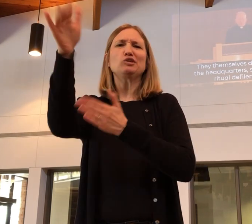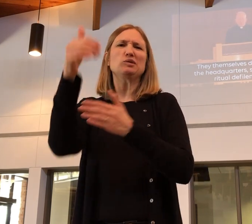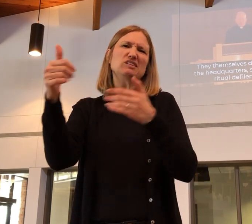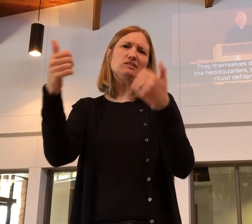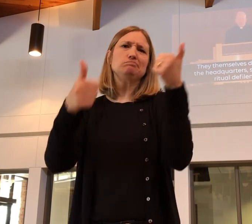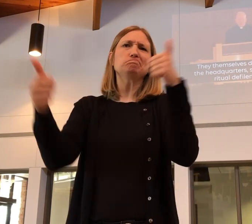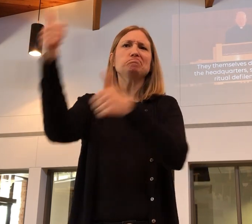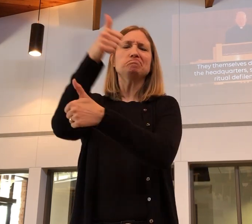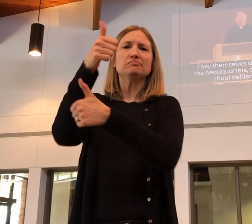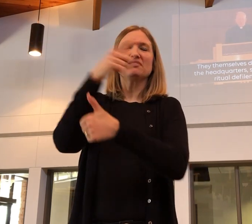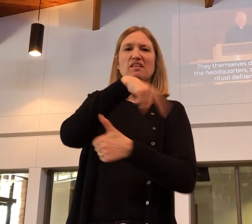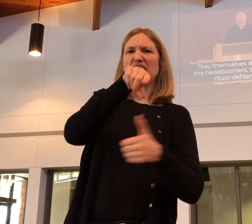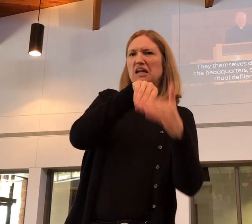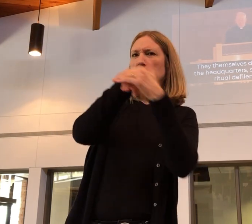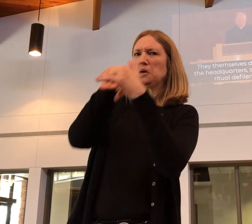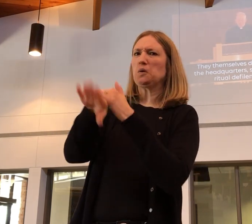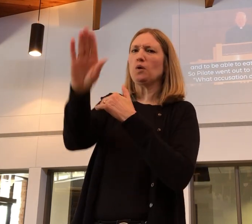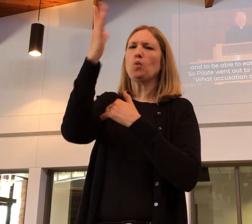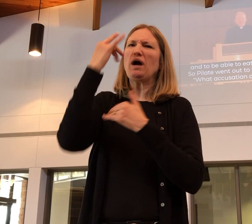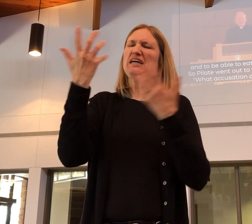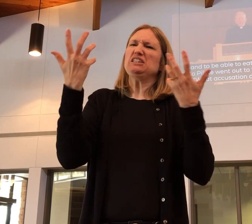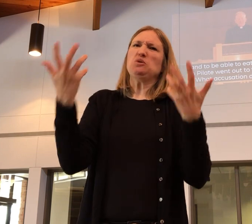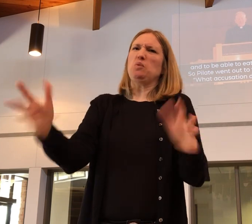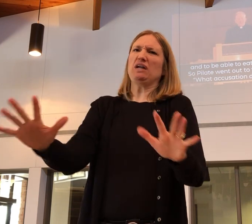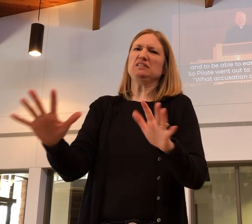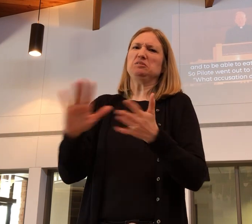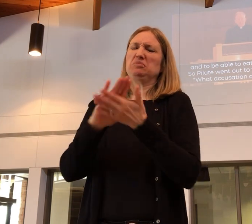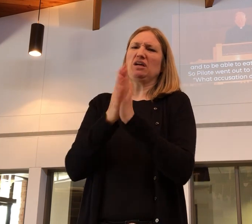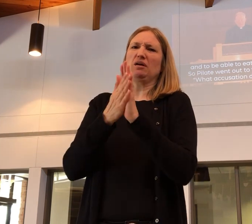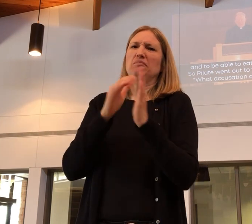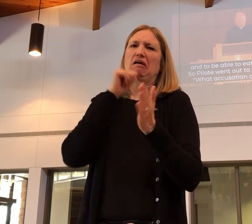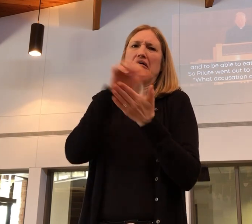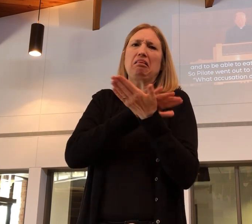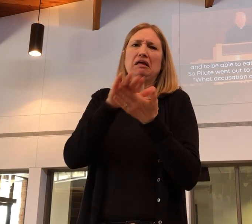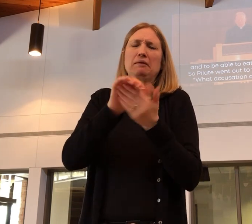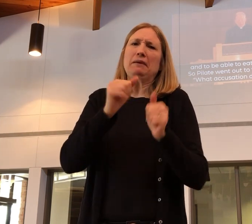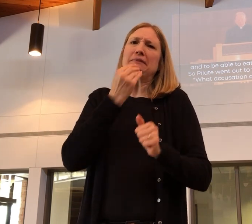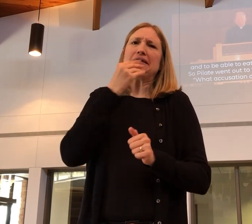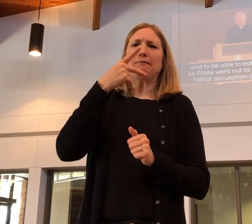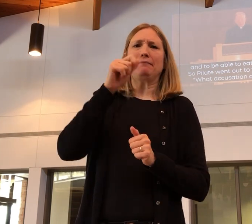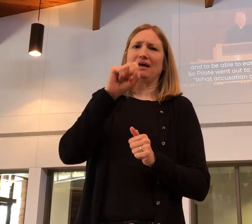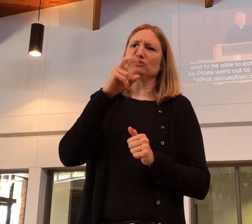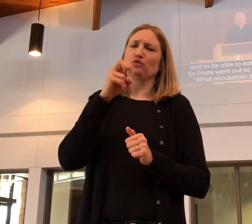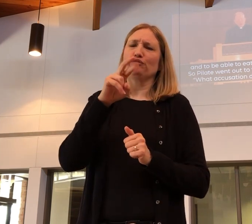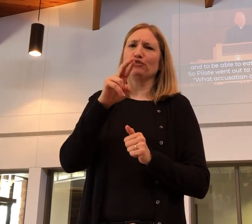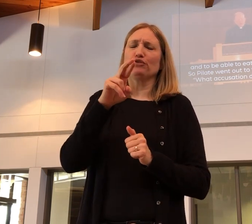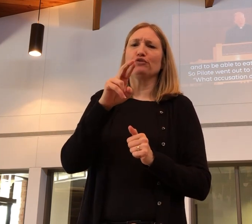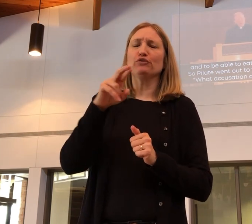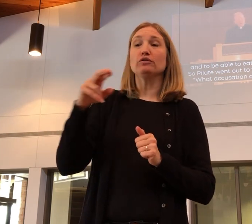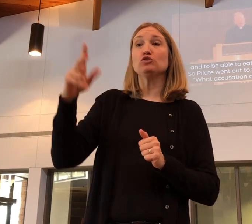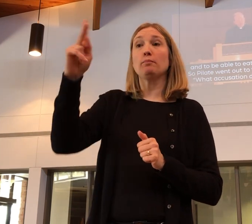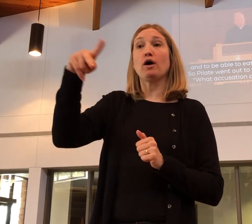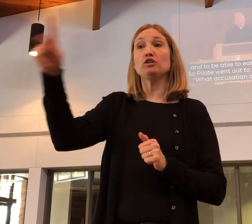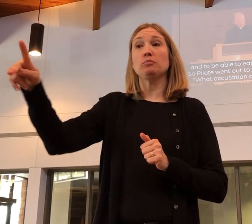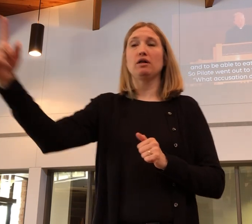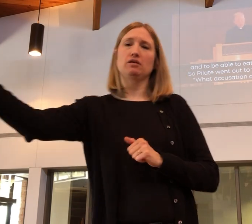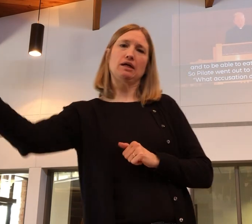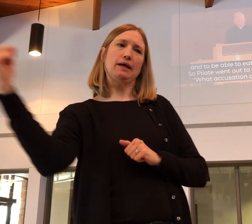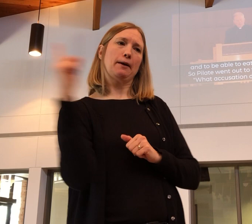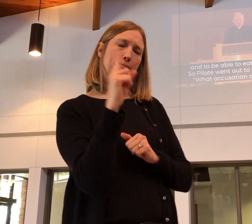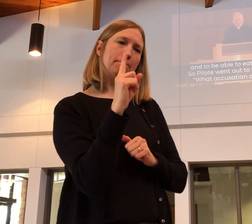so as to avoid ritual defilement and to be able to eat the Passover. So Pilate went out to